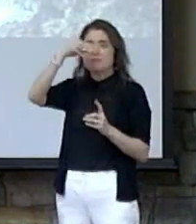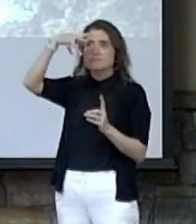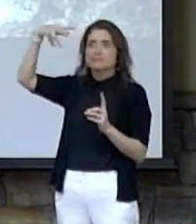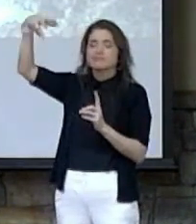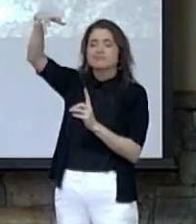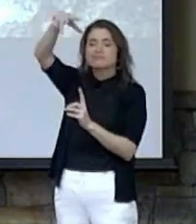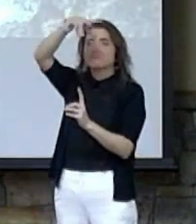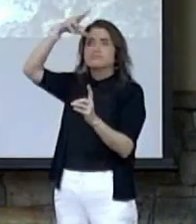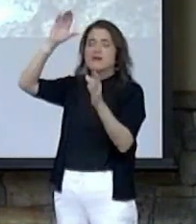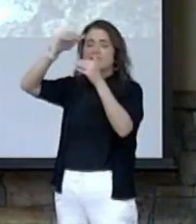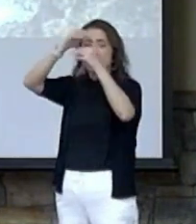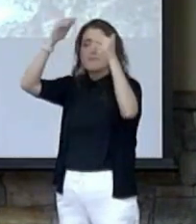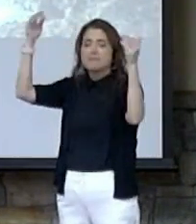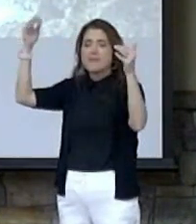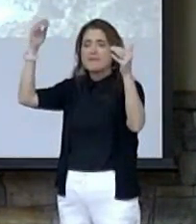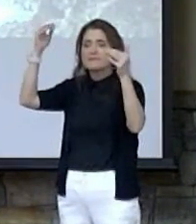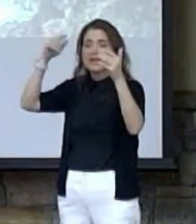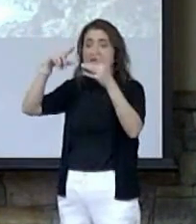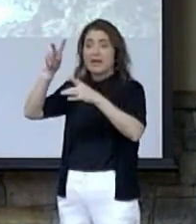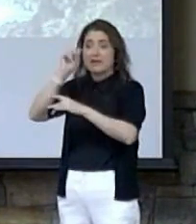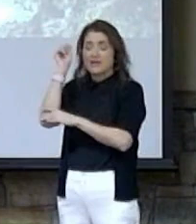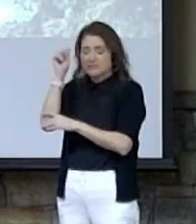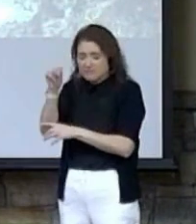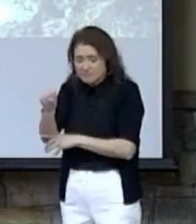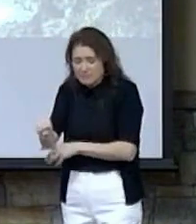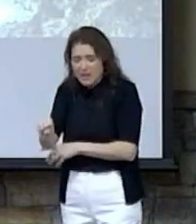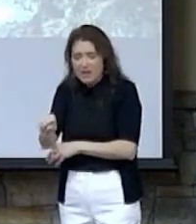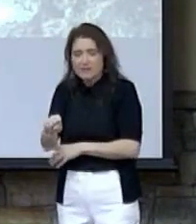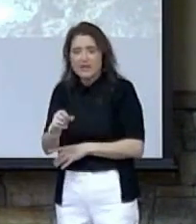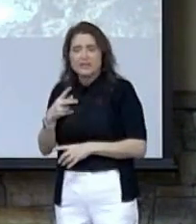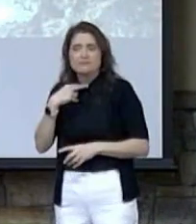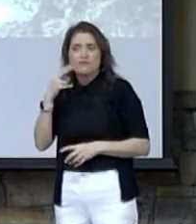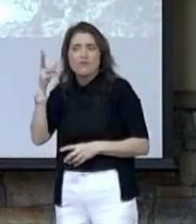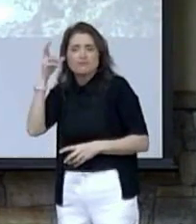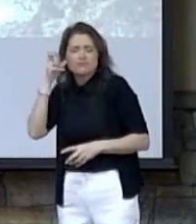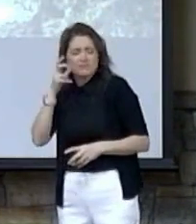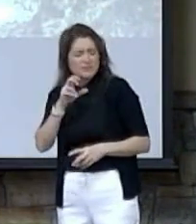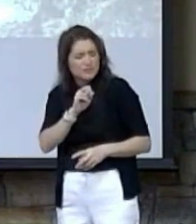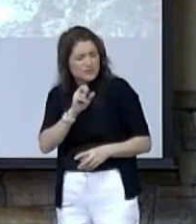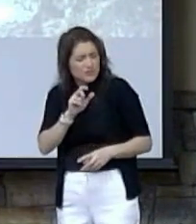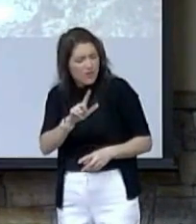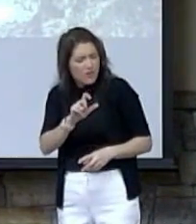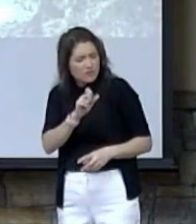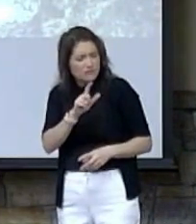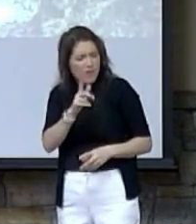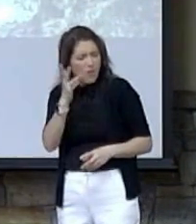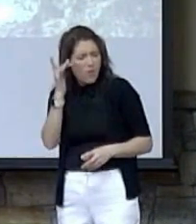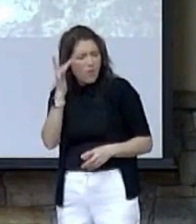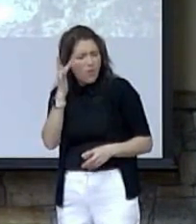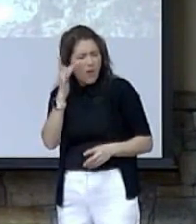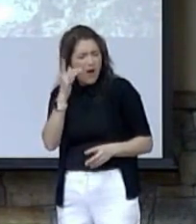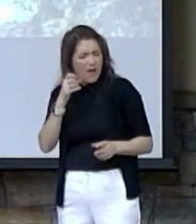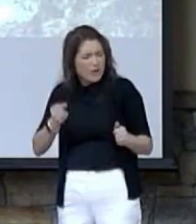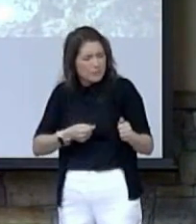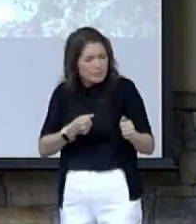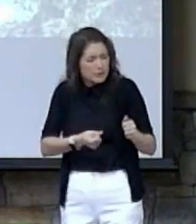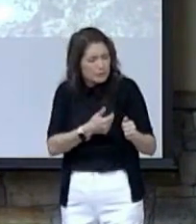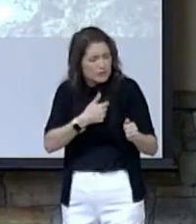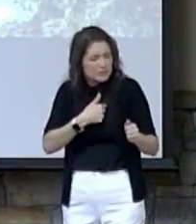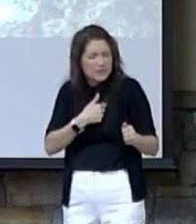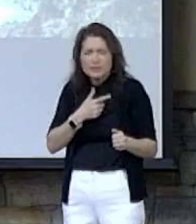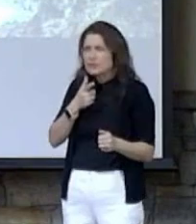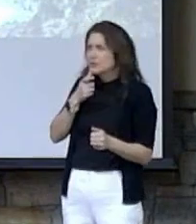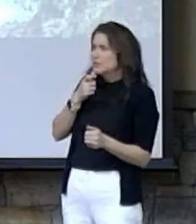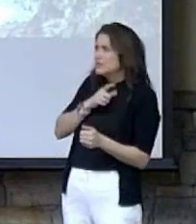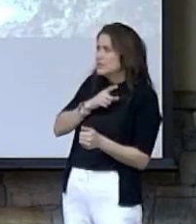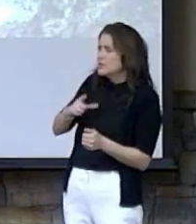the ground, he heard a voice saying to him, Saul, Saul, why are you persecuting me? And he said, who are you, Lord? And he said, I